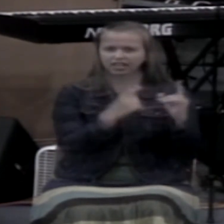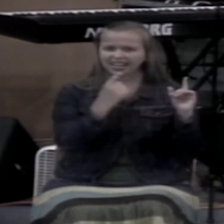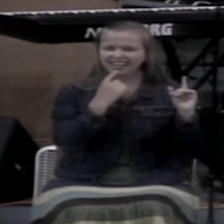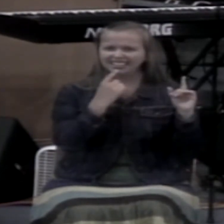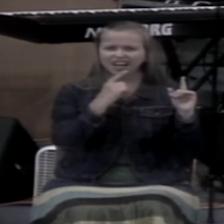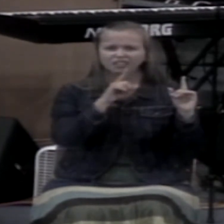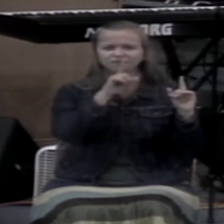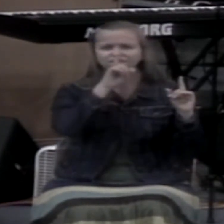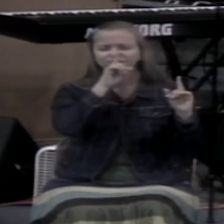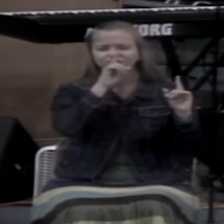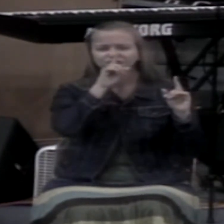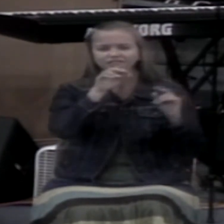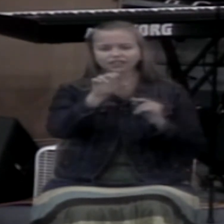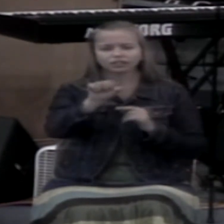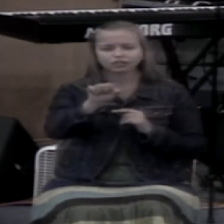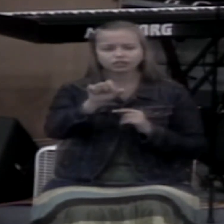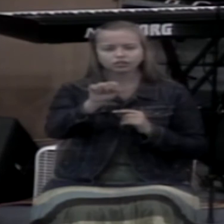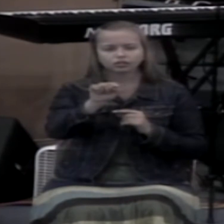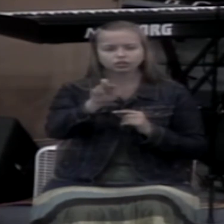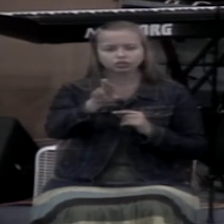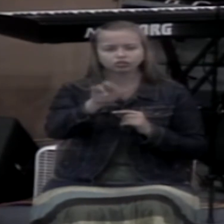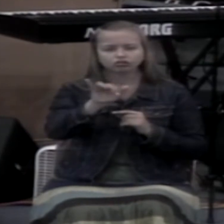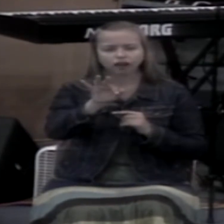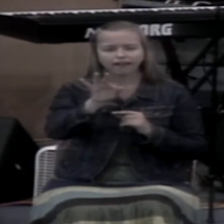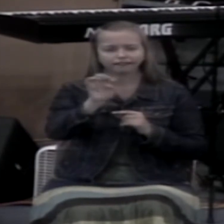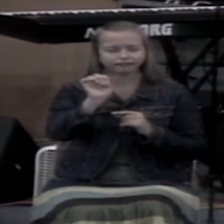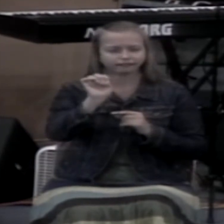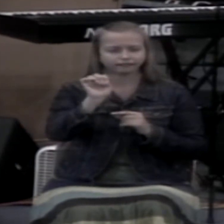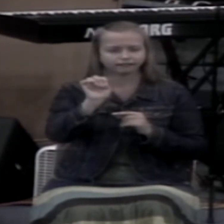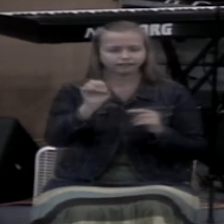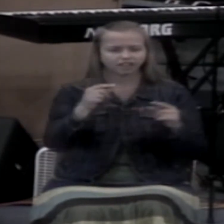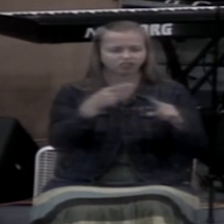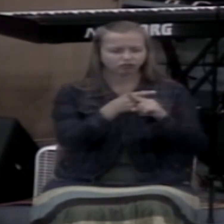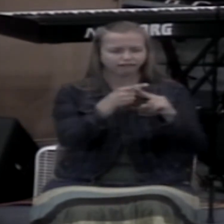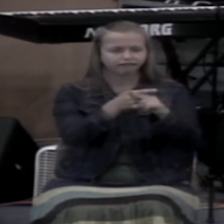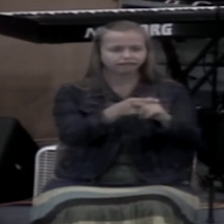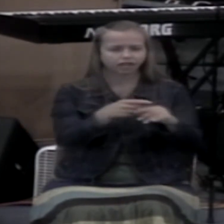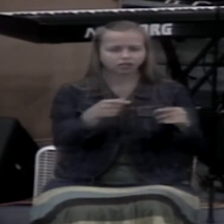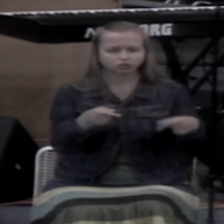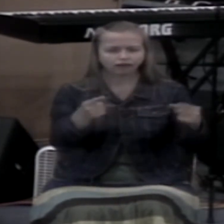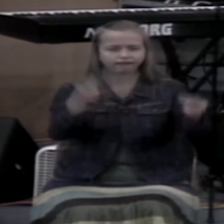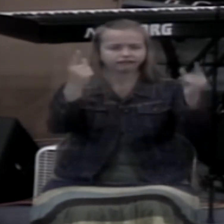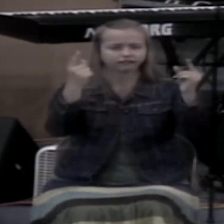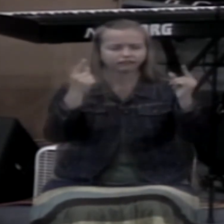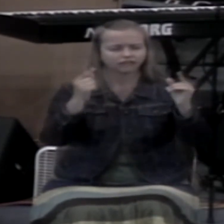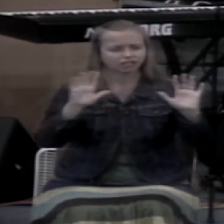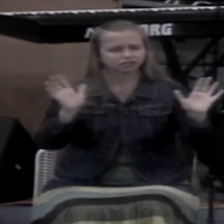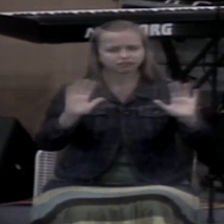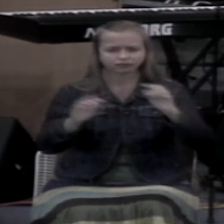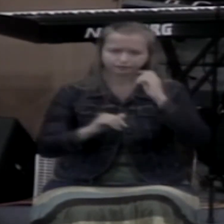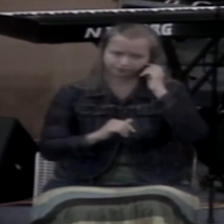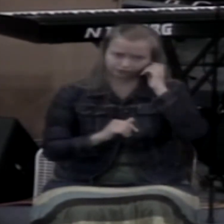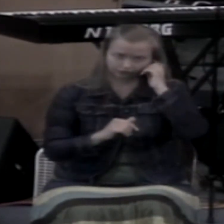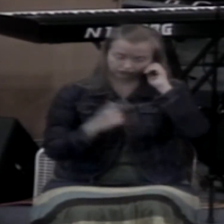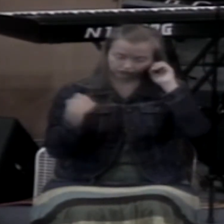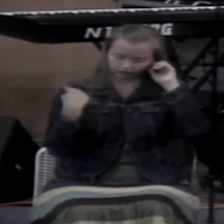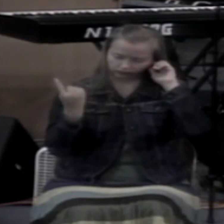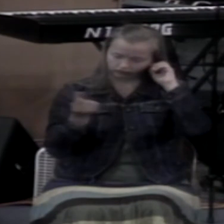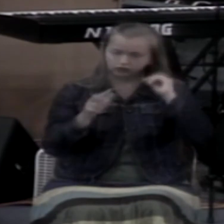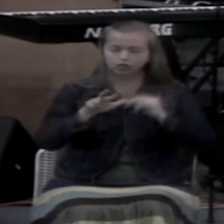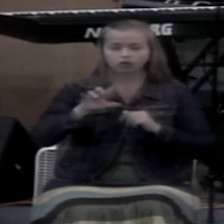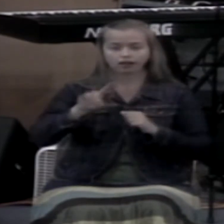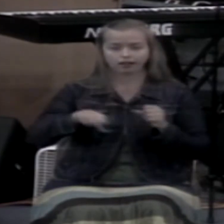In the 38 years that I've been pastor at Calvary Gospel Church, I don't know how many times that people have come up to me and told